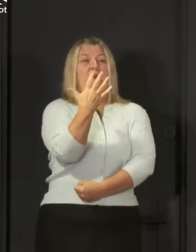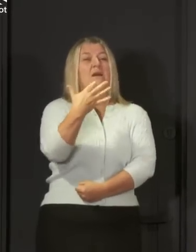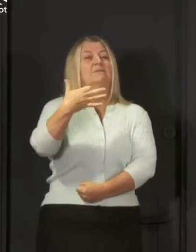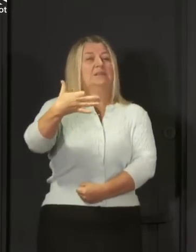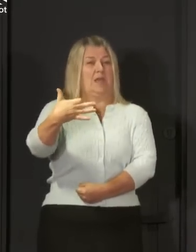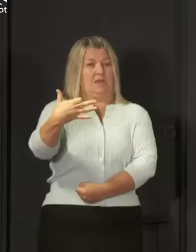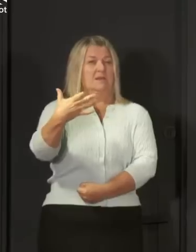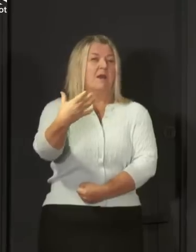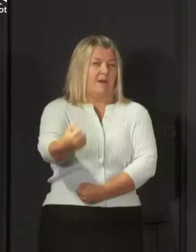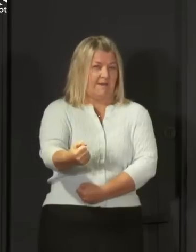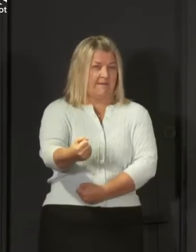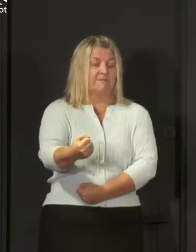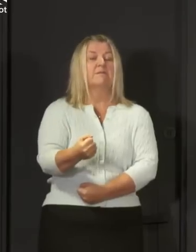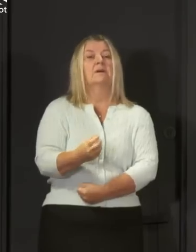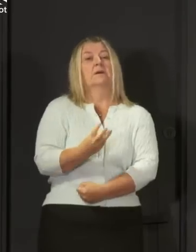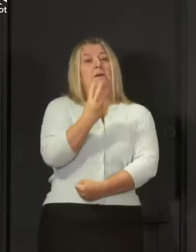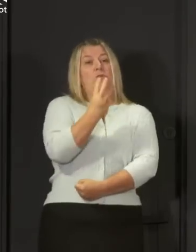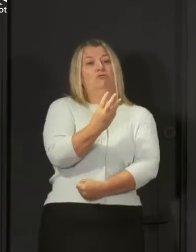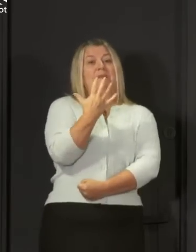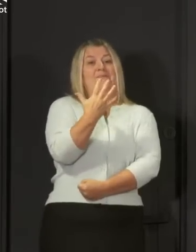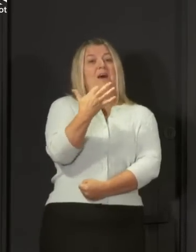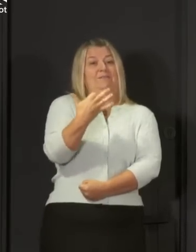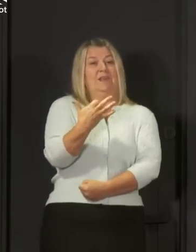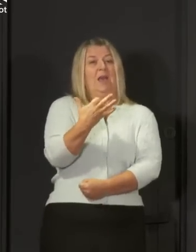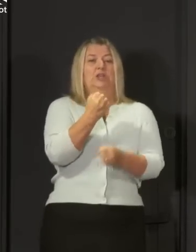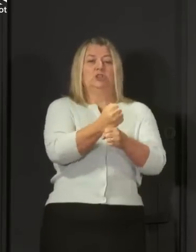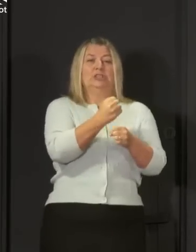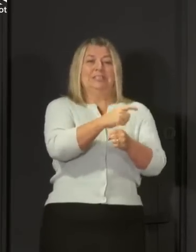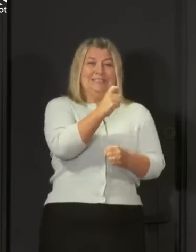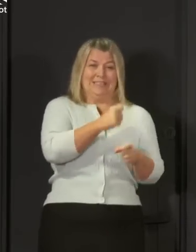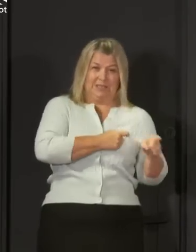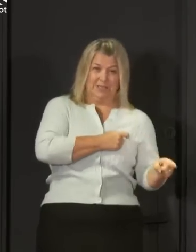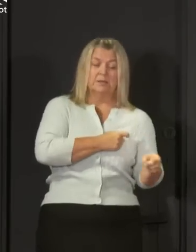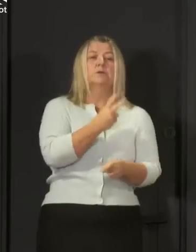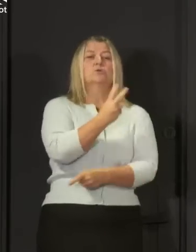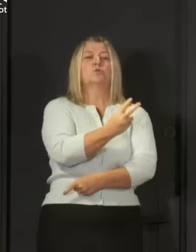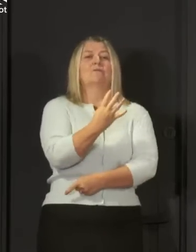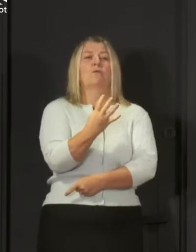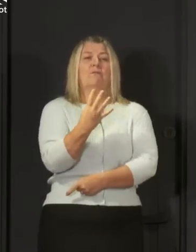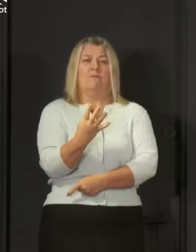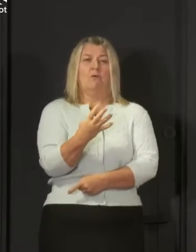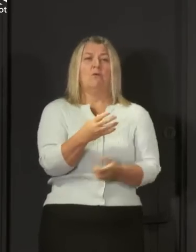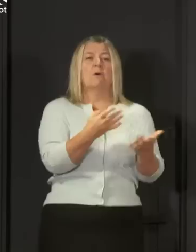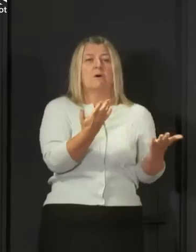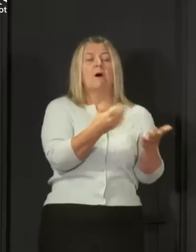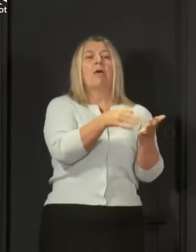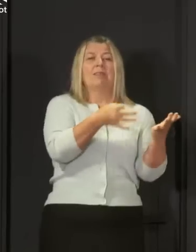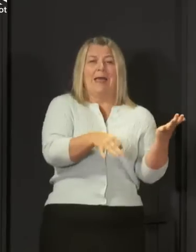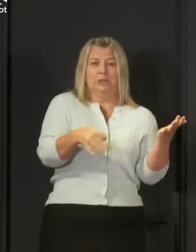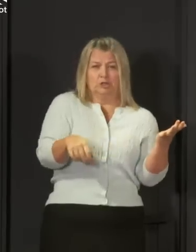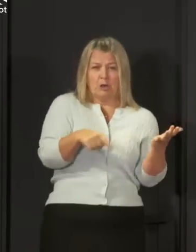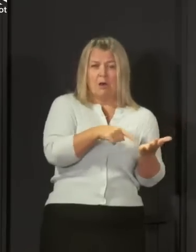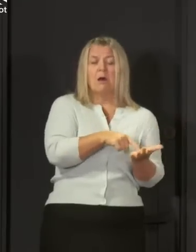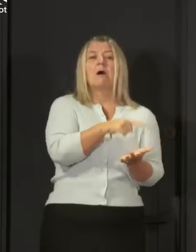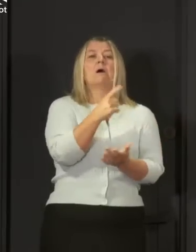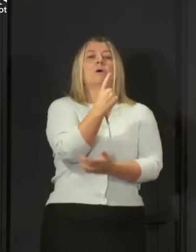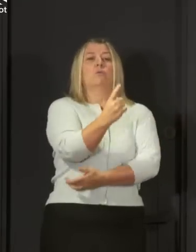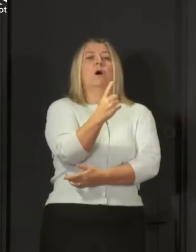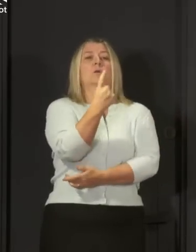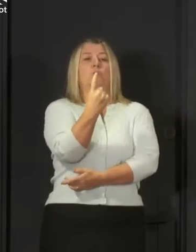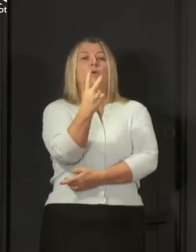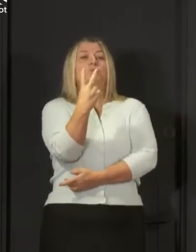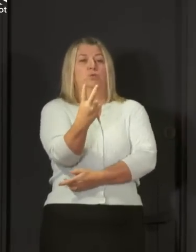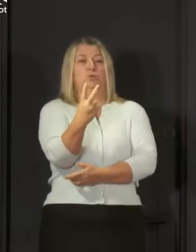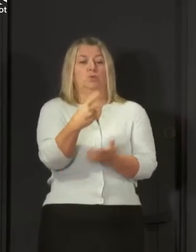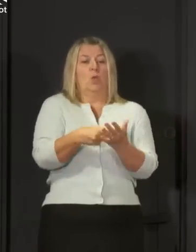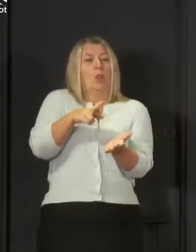39,959. 359 of the cases are in Greater Glasgow and Clyde, 244 in Lanarkshire, 112 in